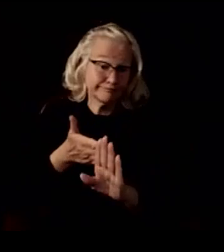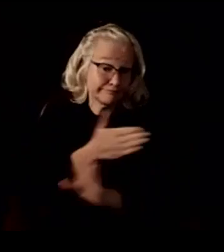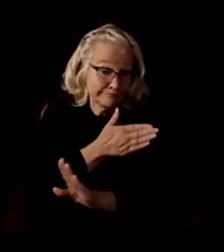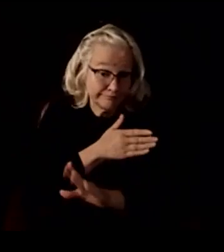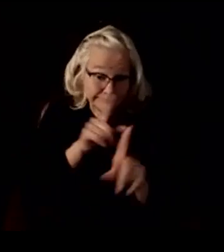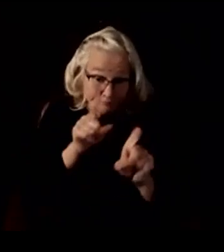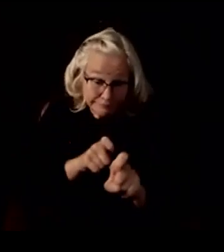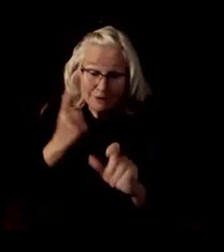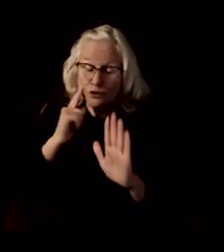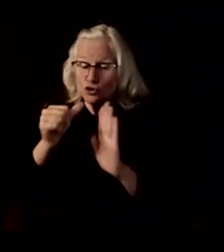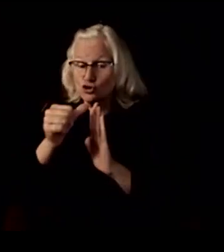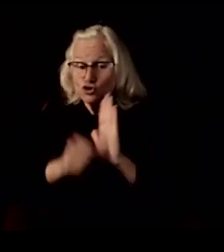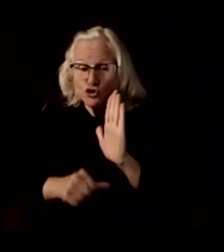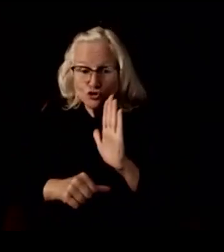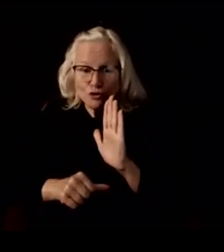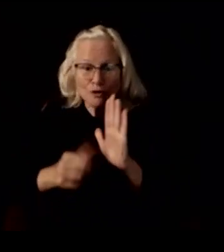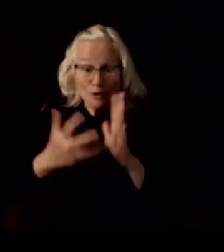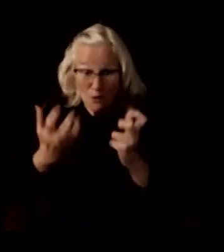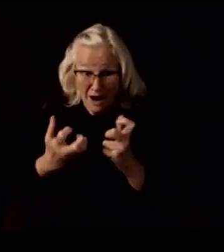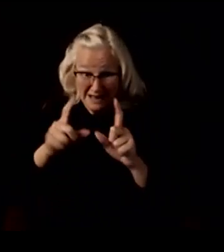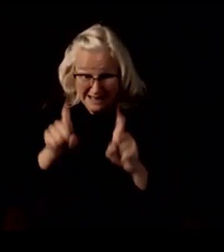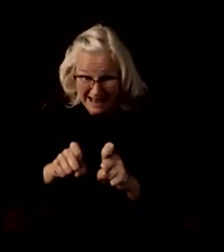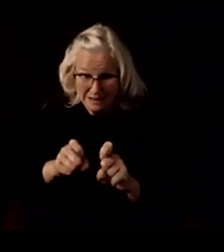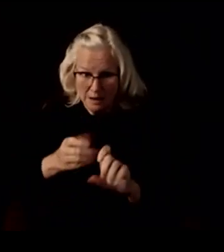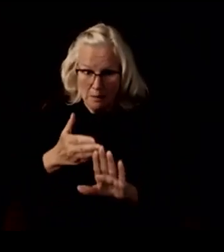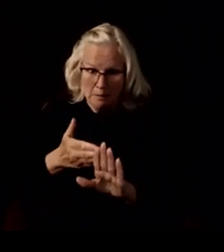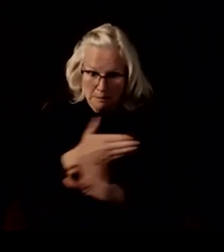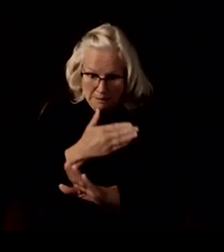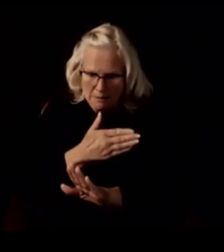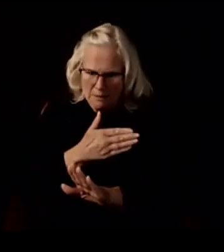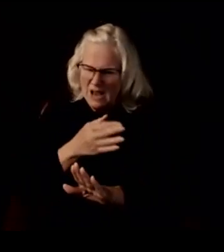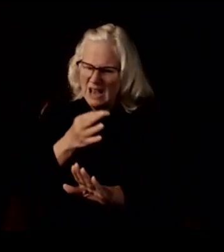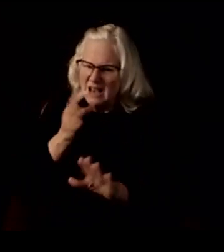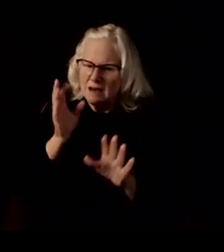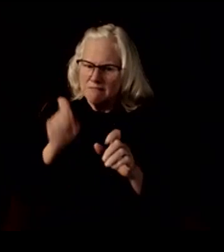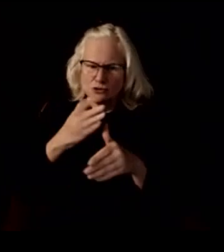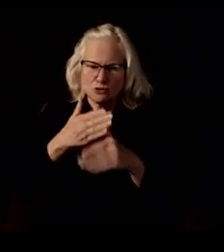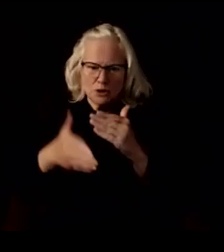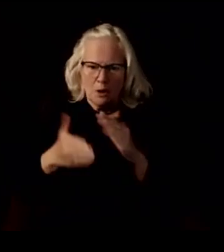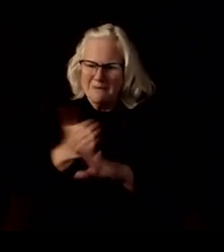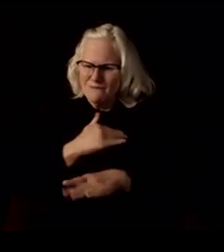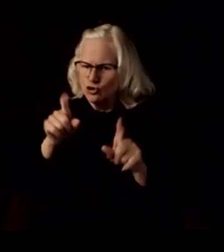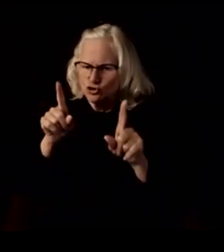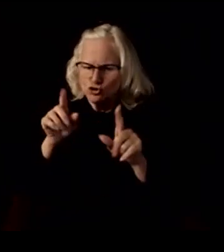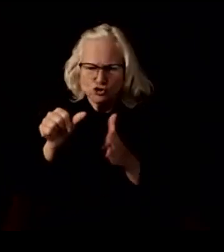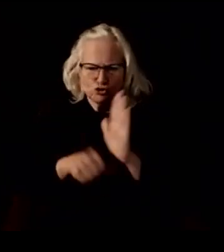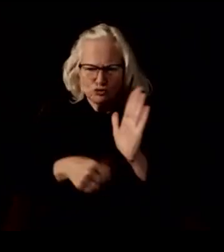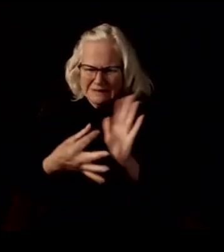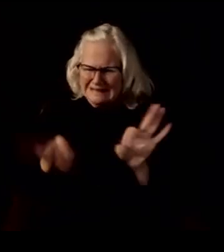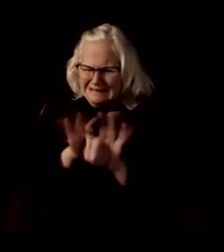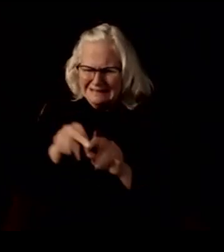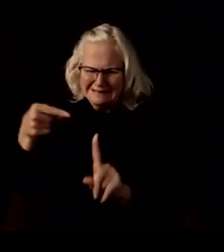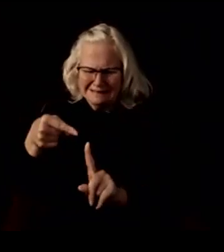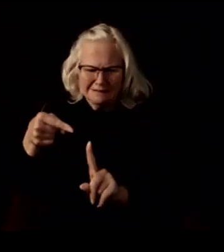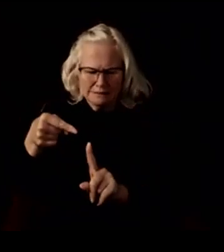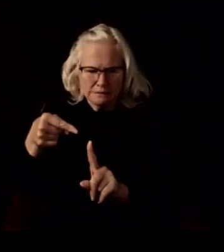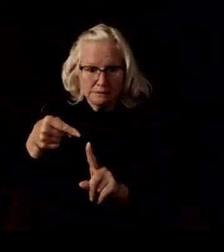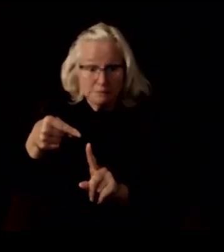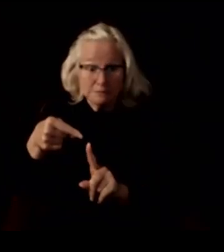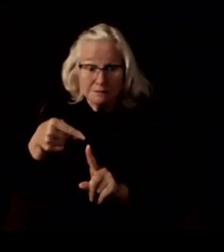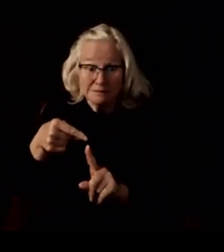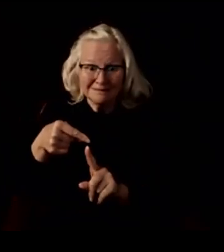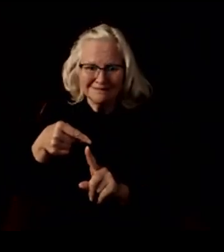test results very, very close to the time that they're willing to do surgery on you. They would never allow for 3